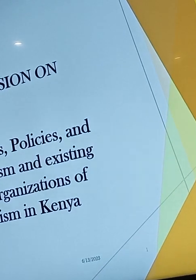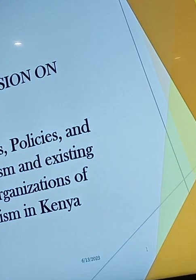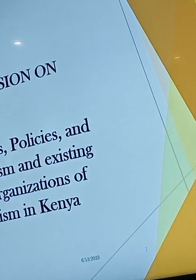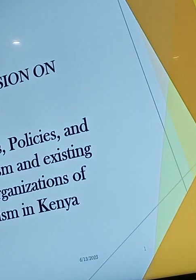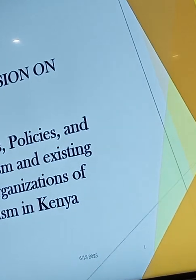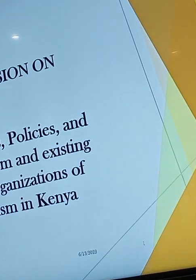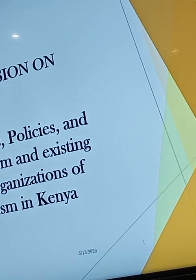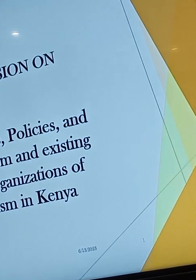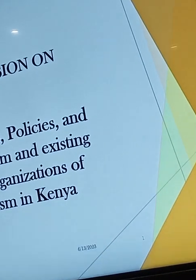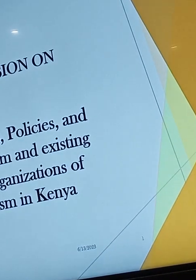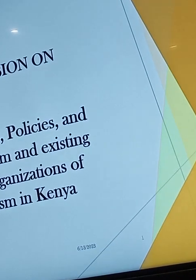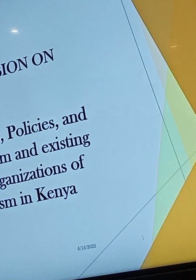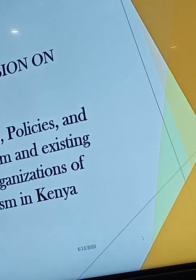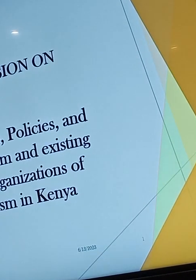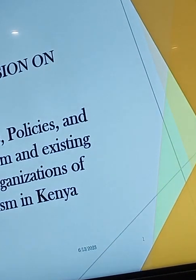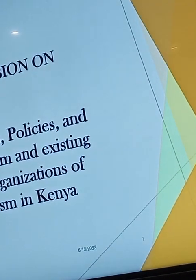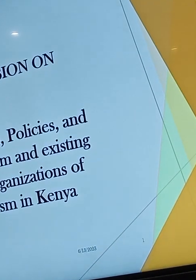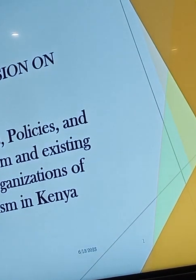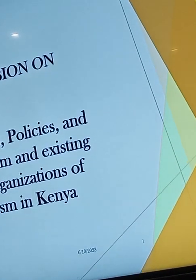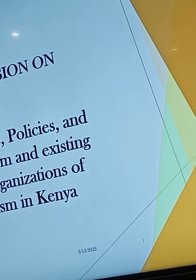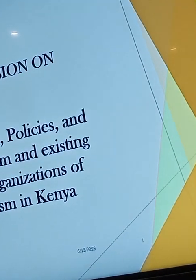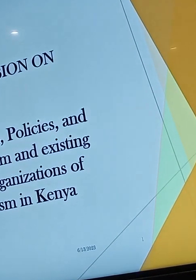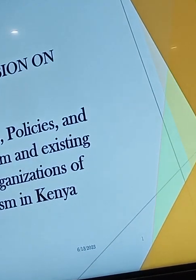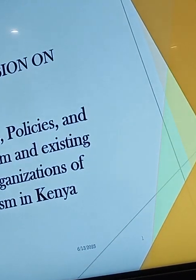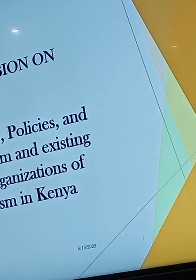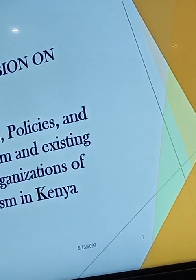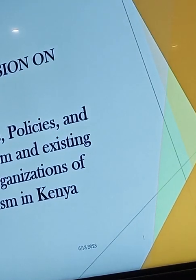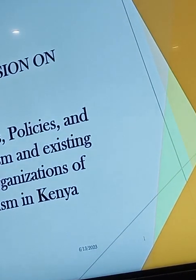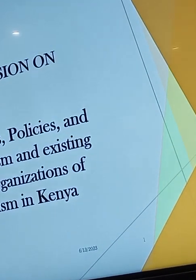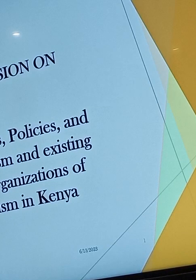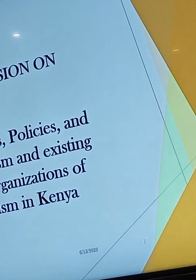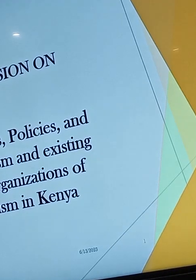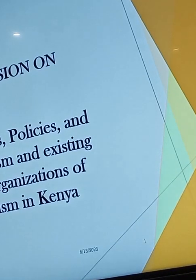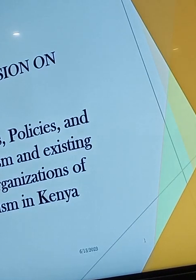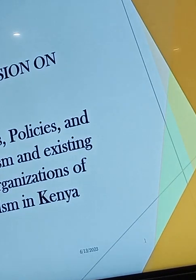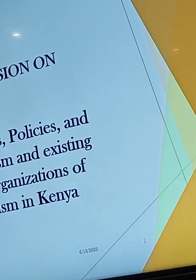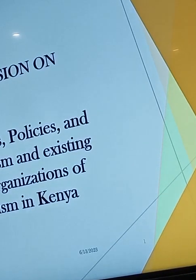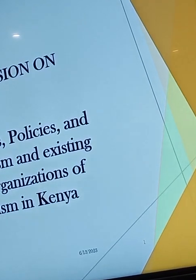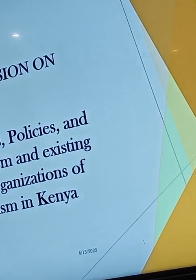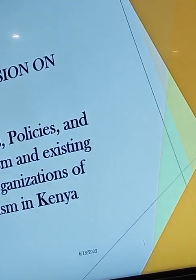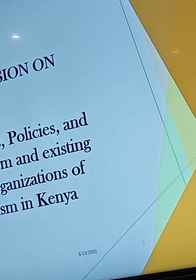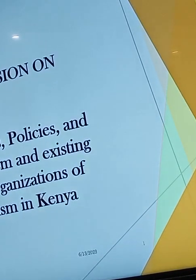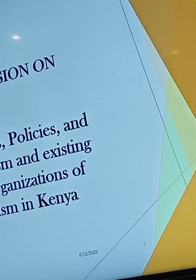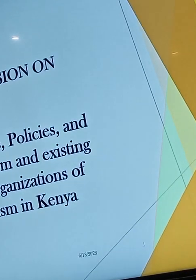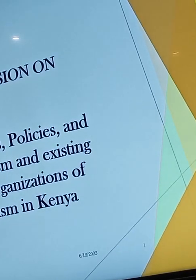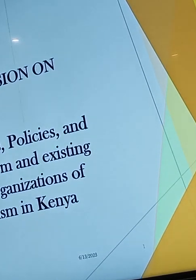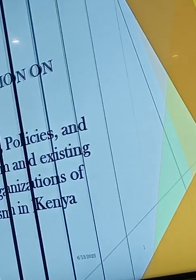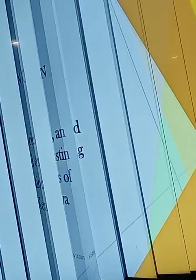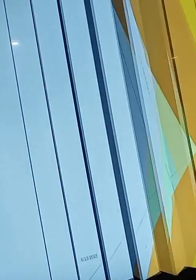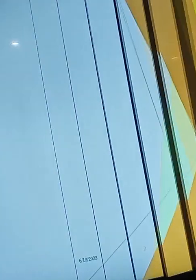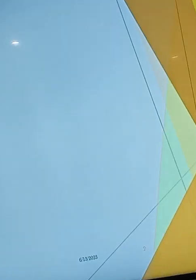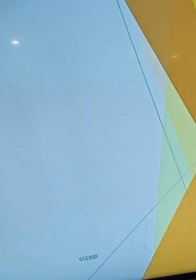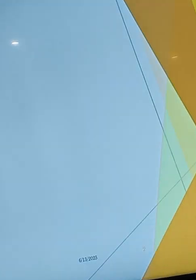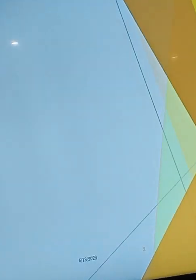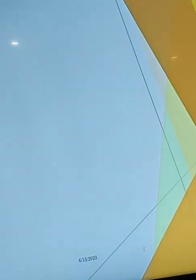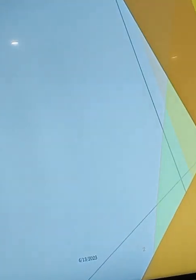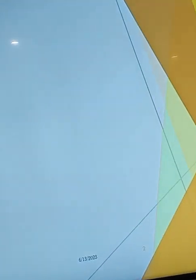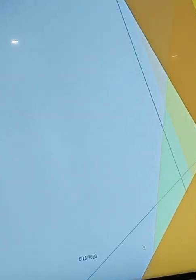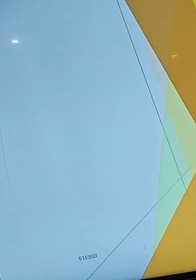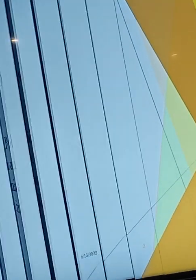built schools for the blind. Yet, even in these schools, some lack sensitive devices or